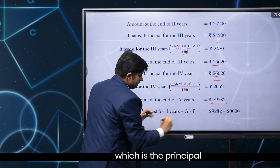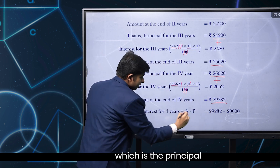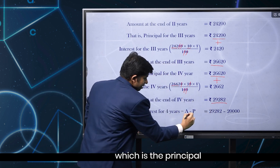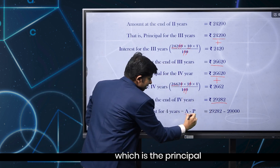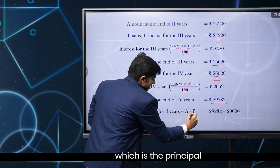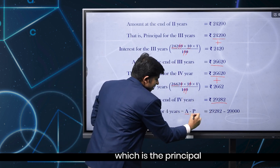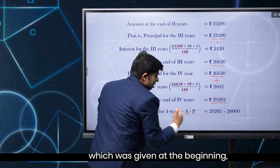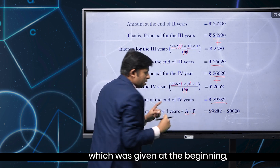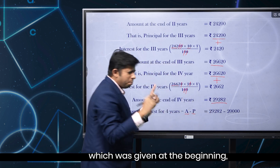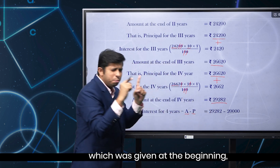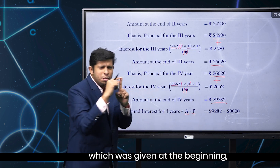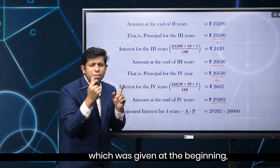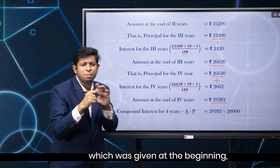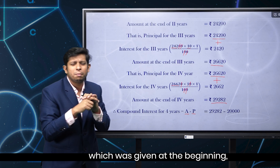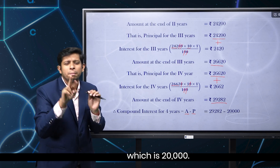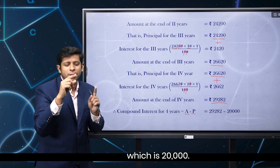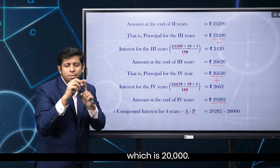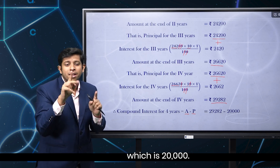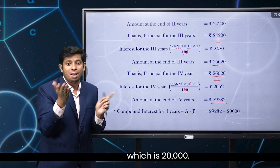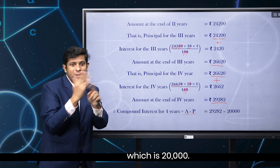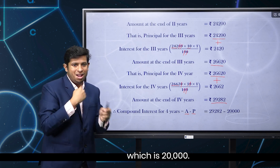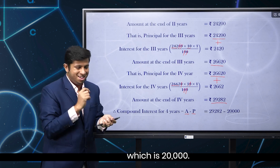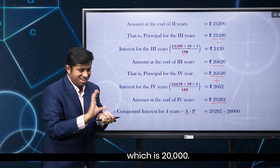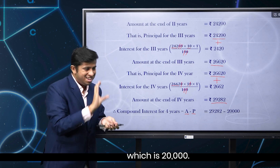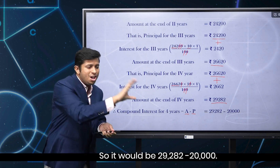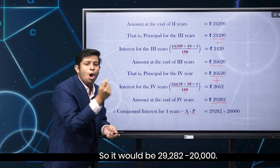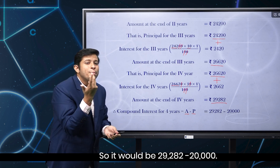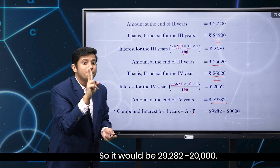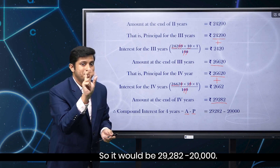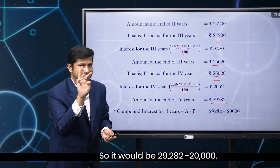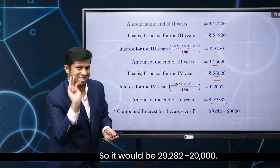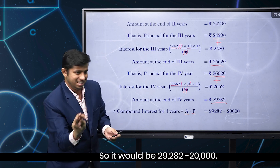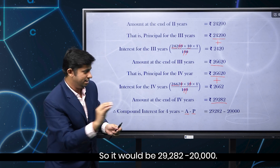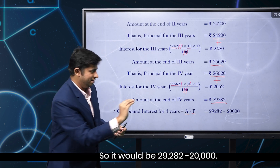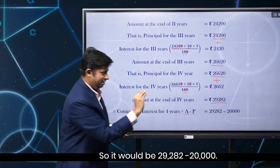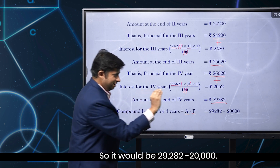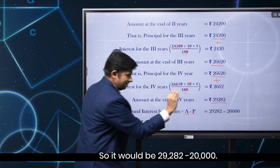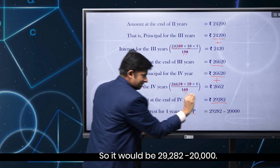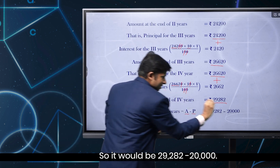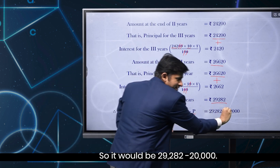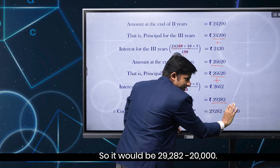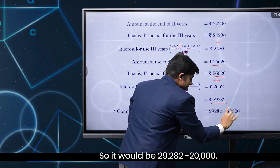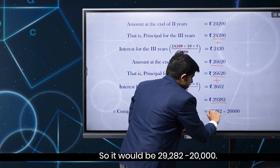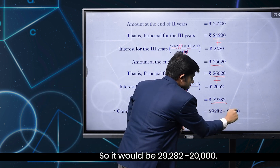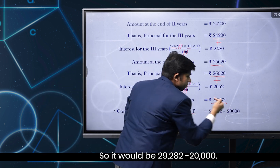the principal which was given at the beginning, which is 20,000. So rupees 29,282 minus